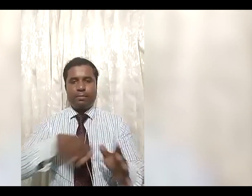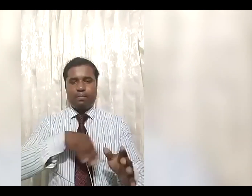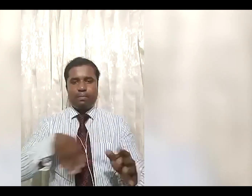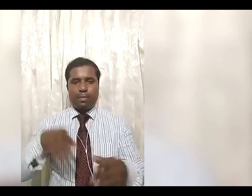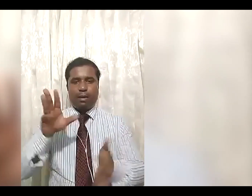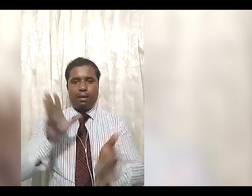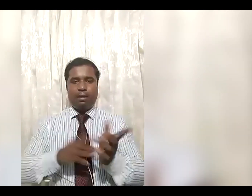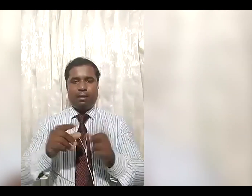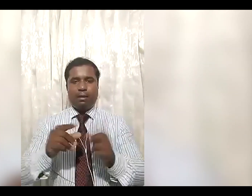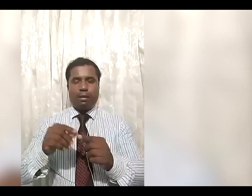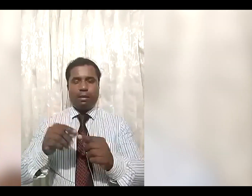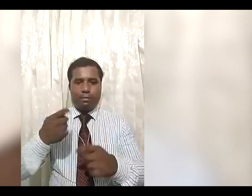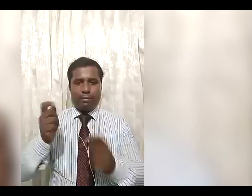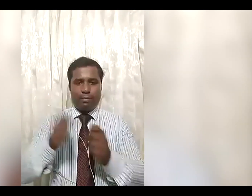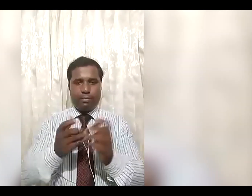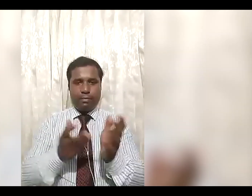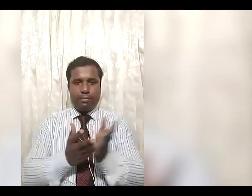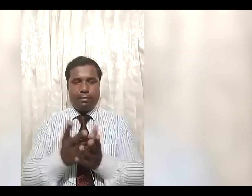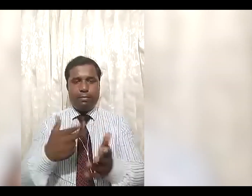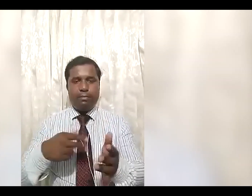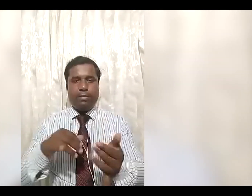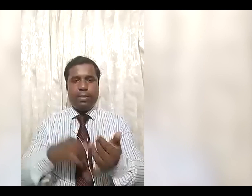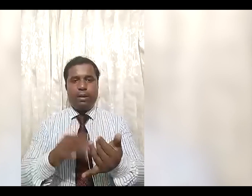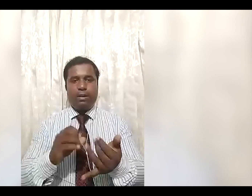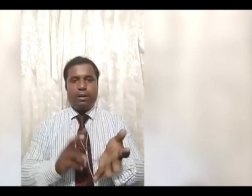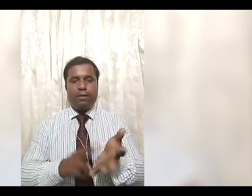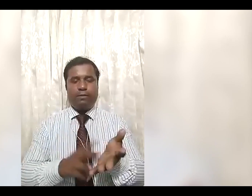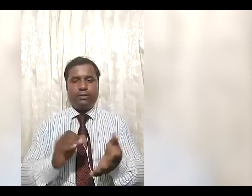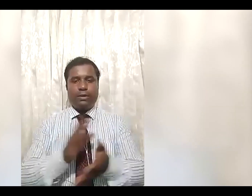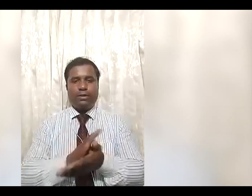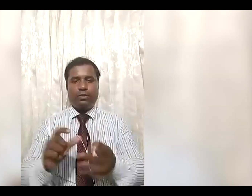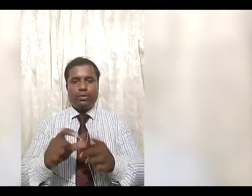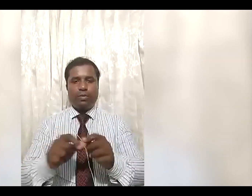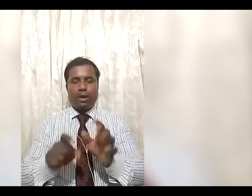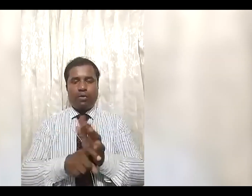Bangladesh, Mr. Saber Chowdhury, a man who has